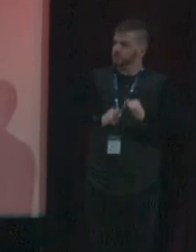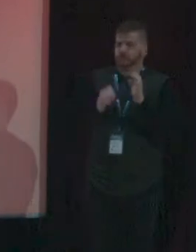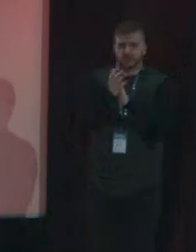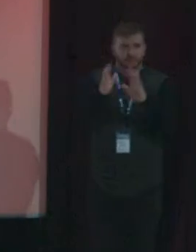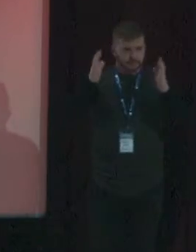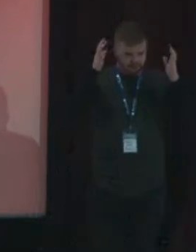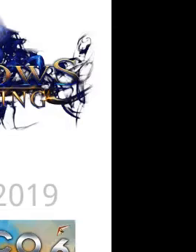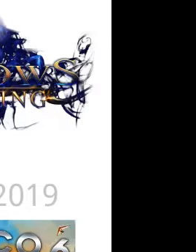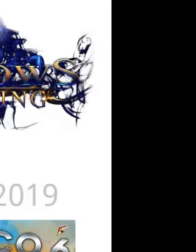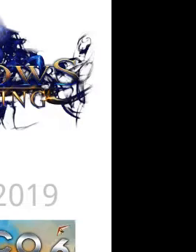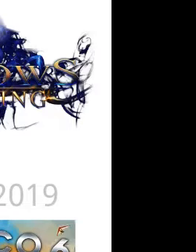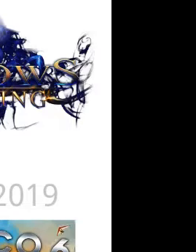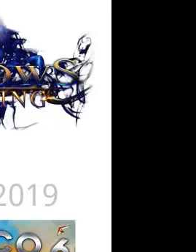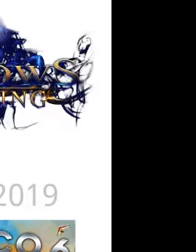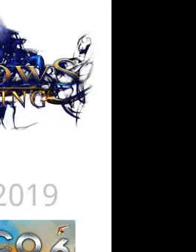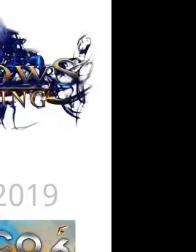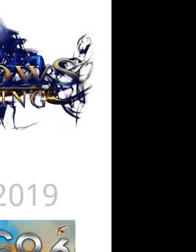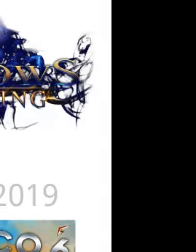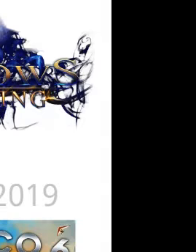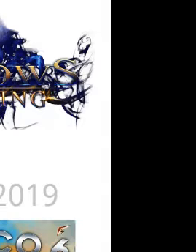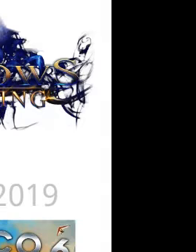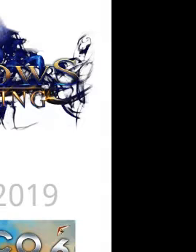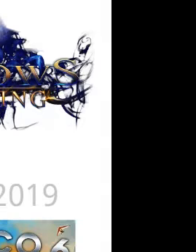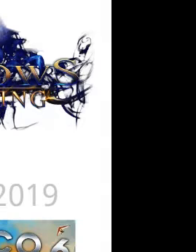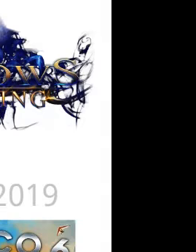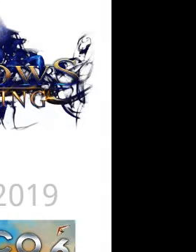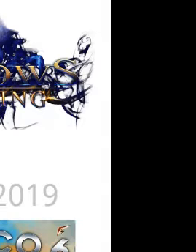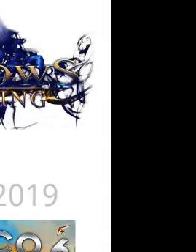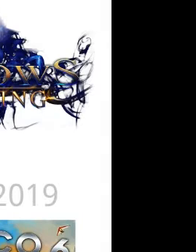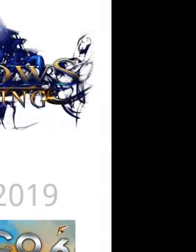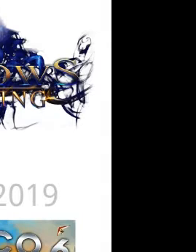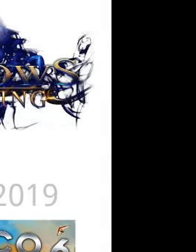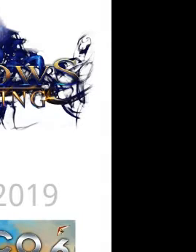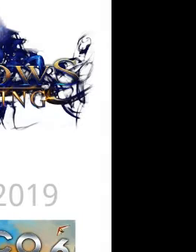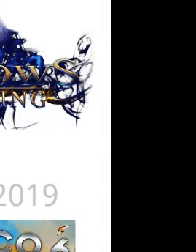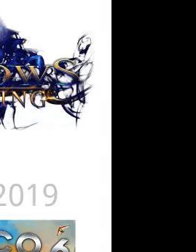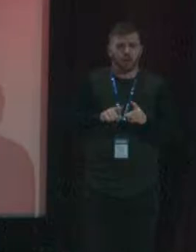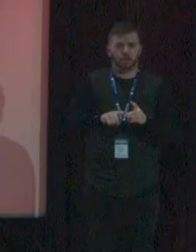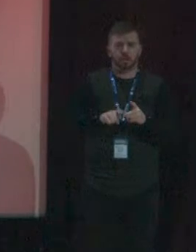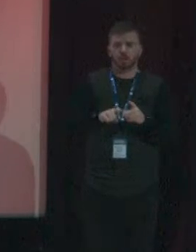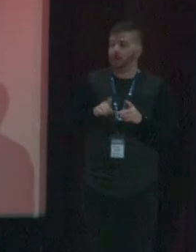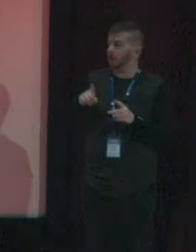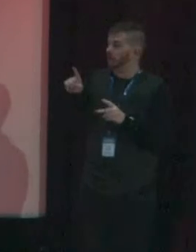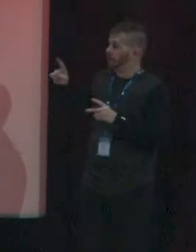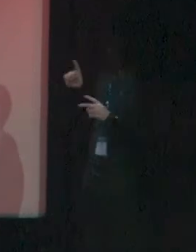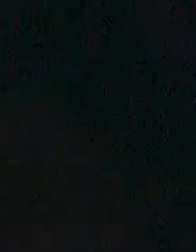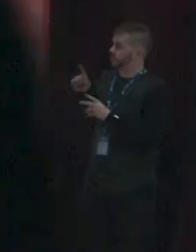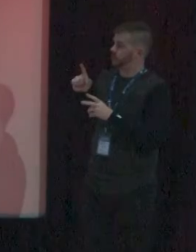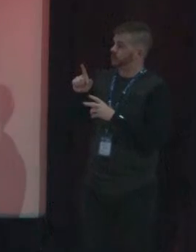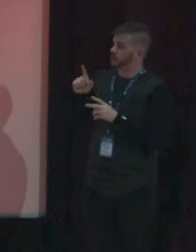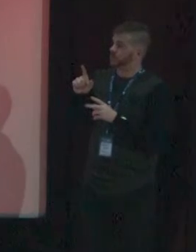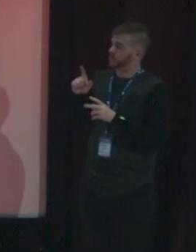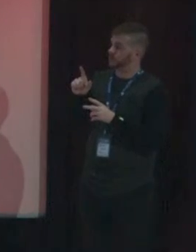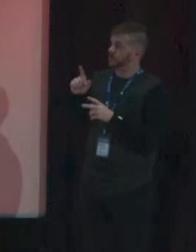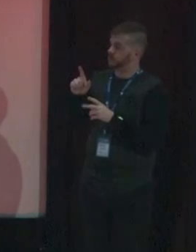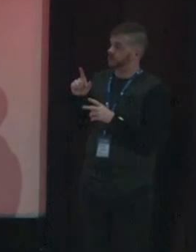you. My 50th game was Shadows Awakening, which was a sequel to, if you excuse the pun, my cult hit. It wasn't